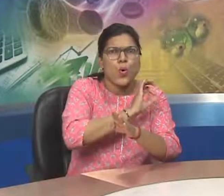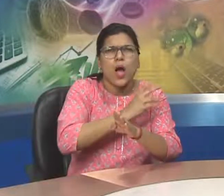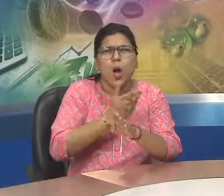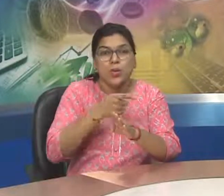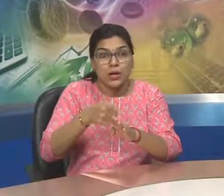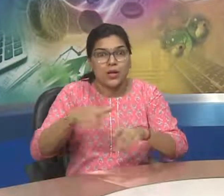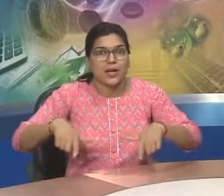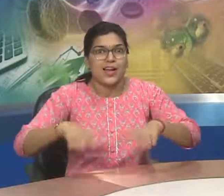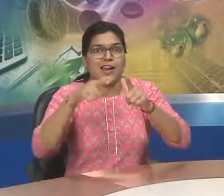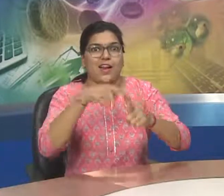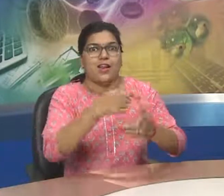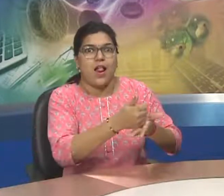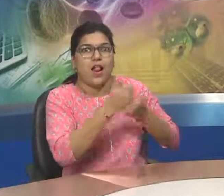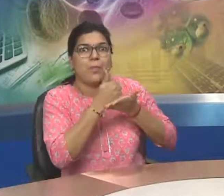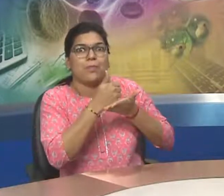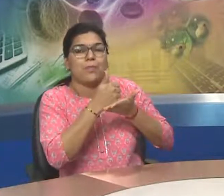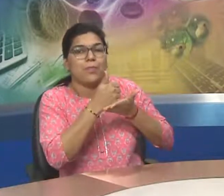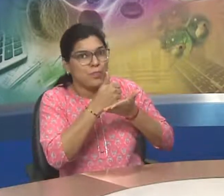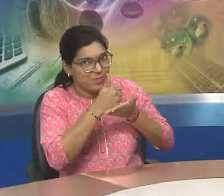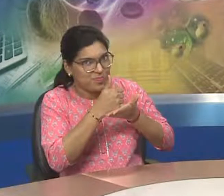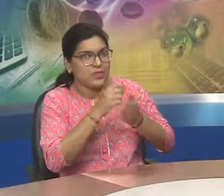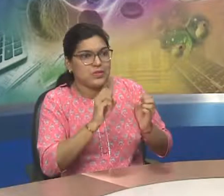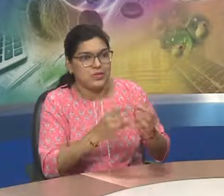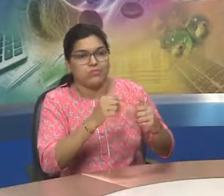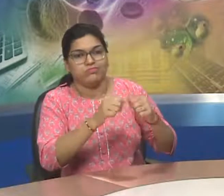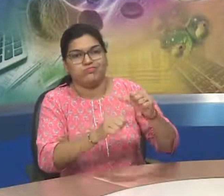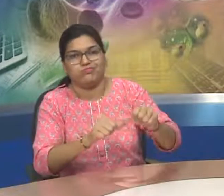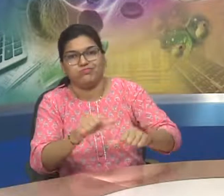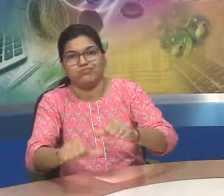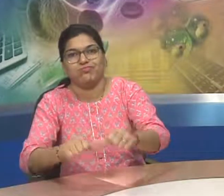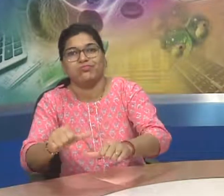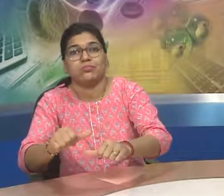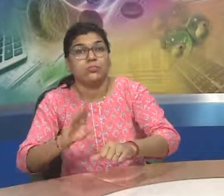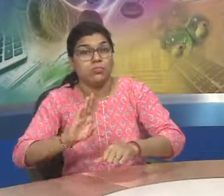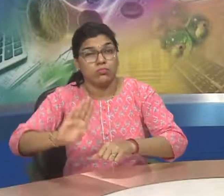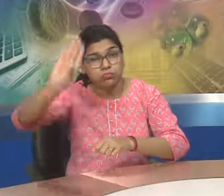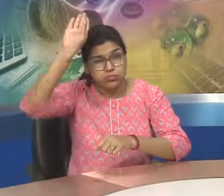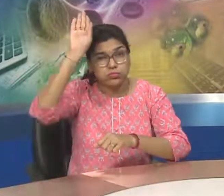2.5 billion years and so on.